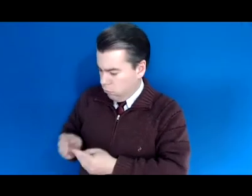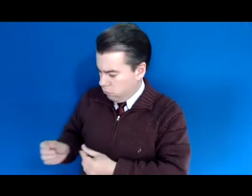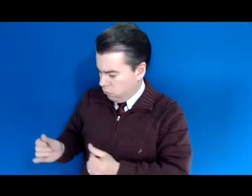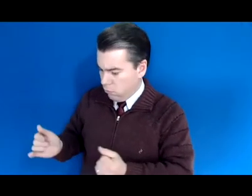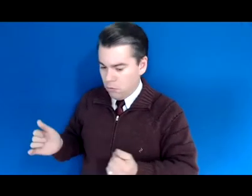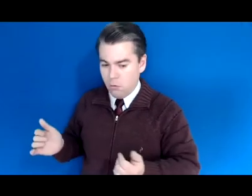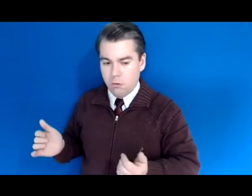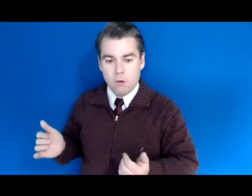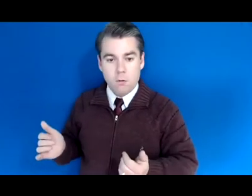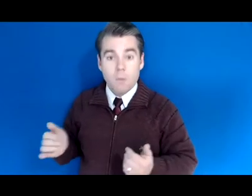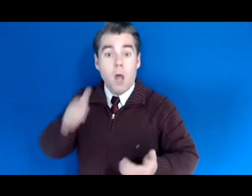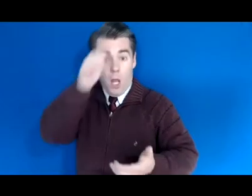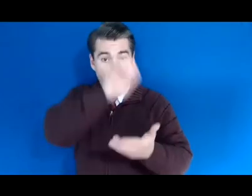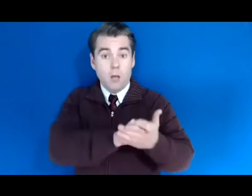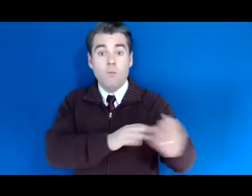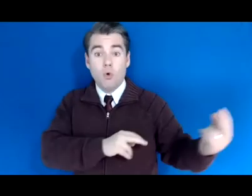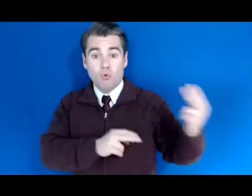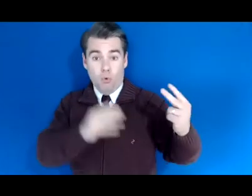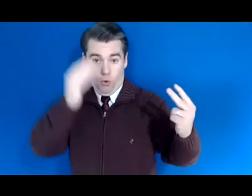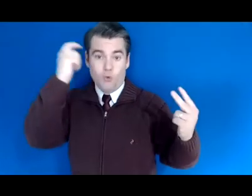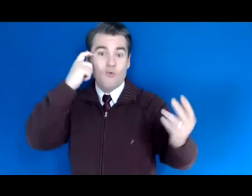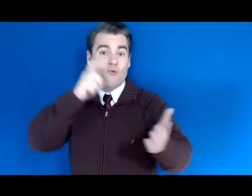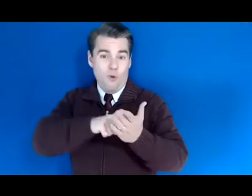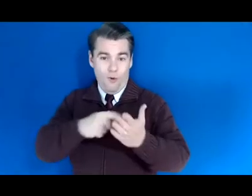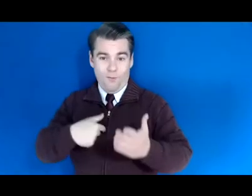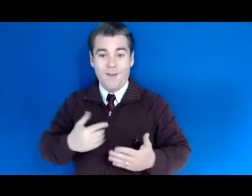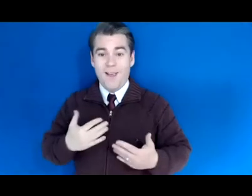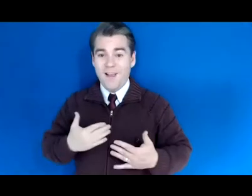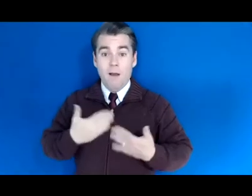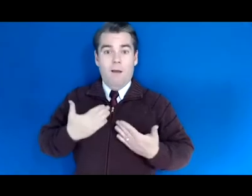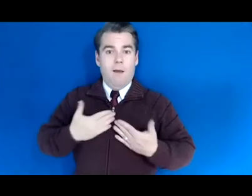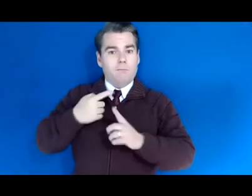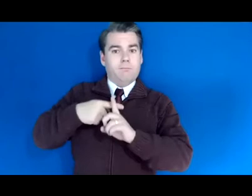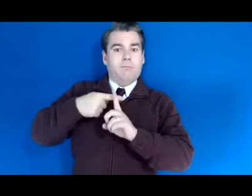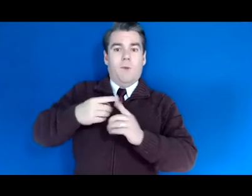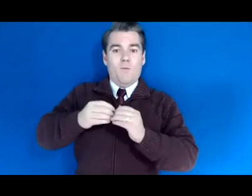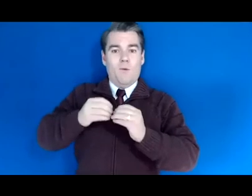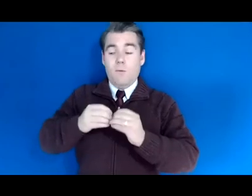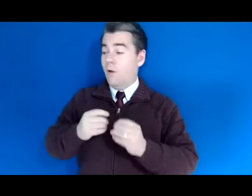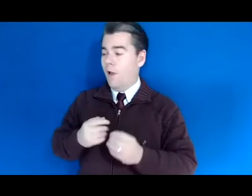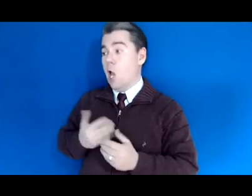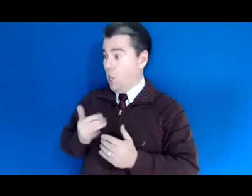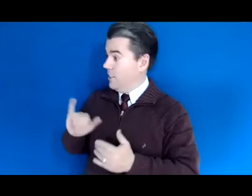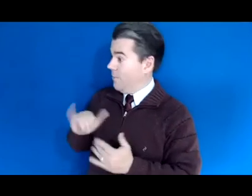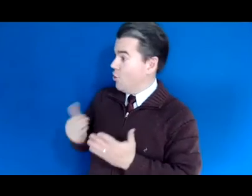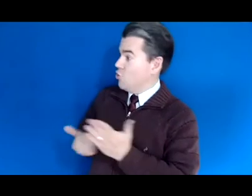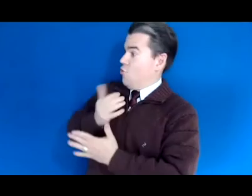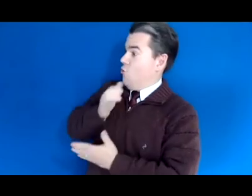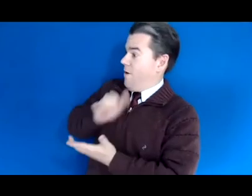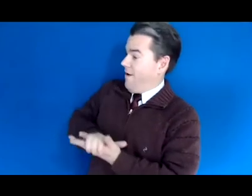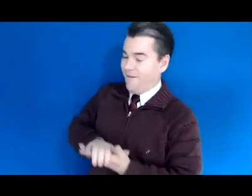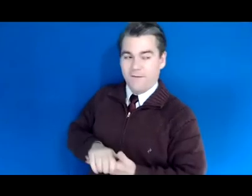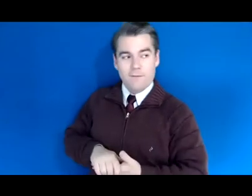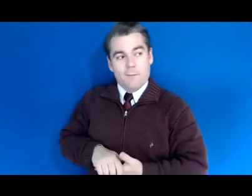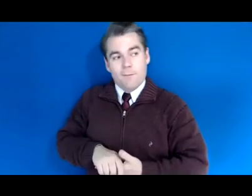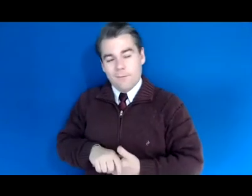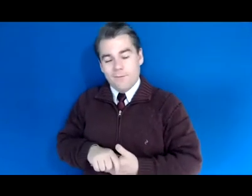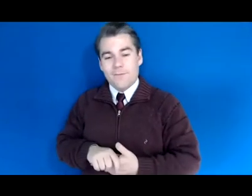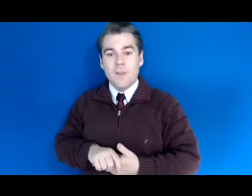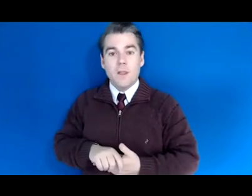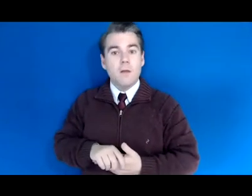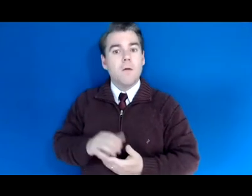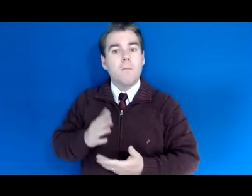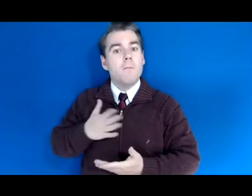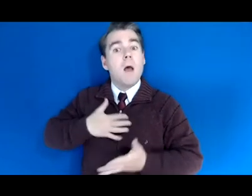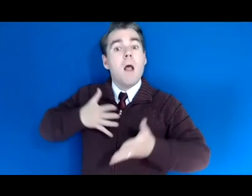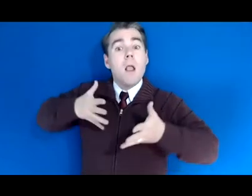husband noticed my moods especially and joked that it's like having a new wife. Any of my remaining issues continued